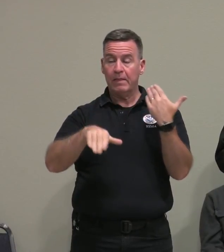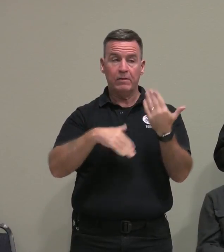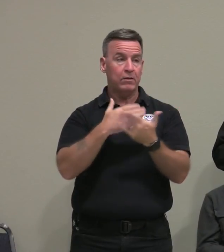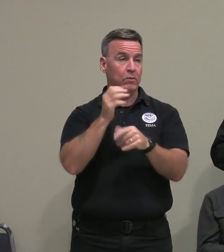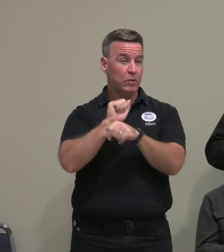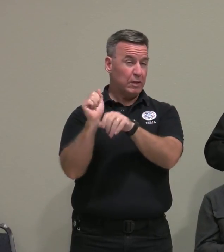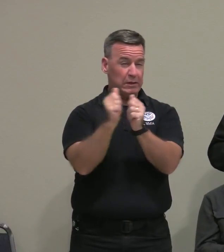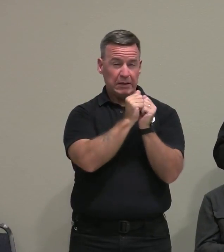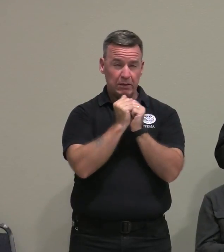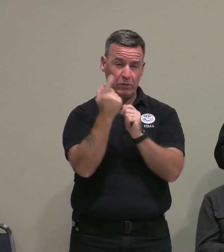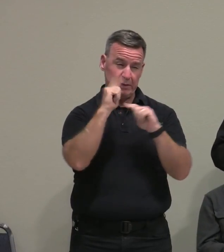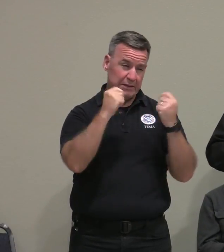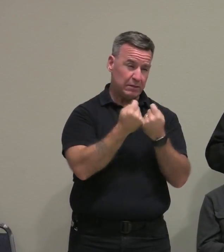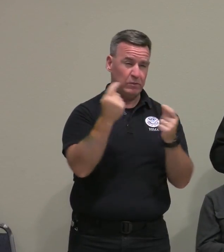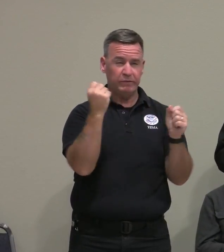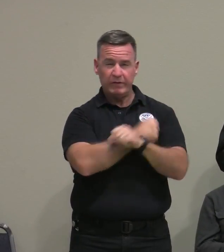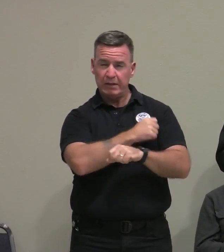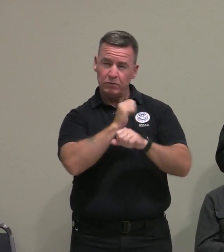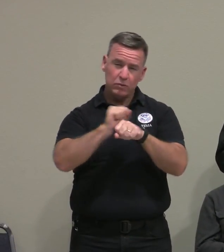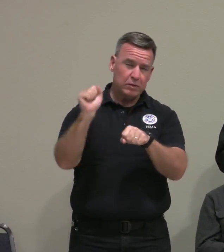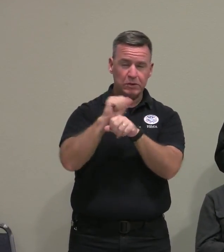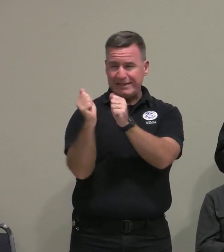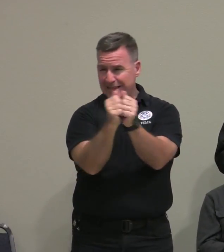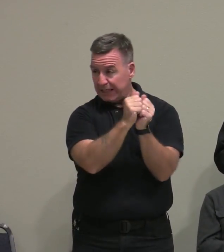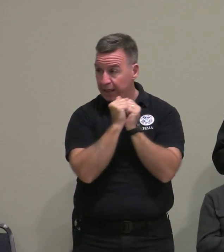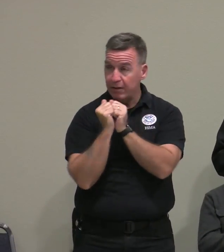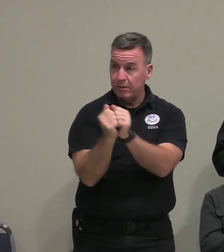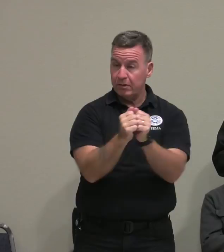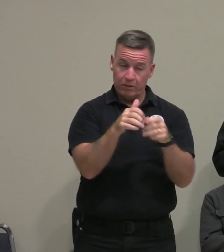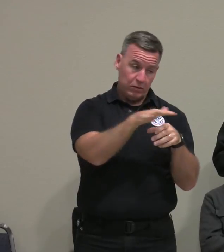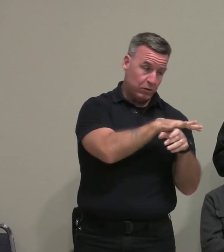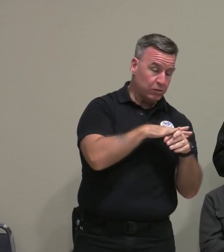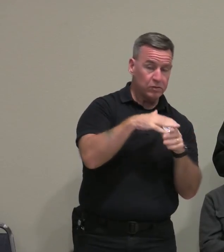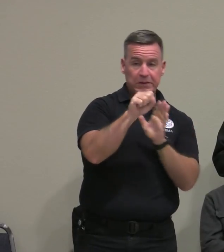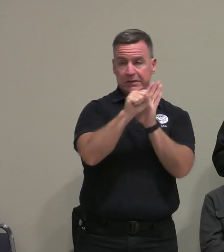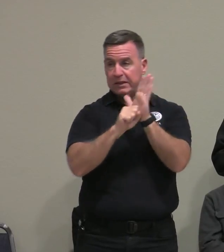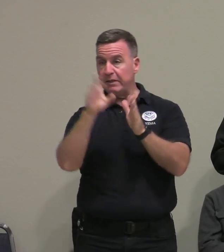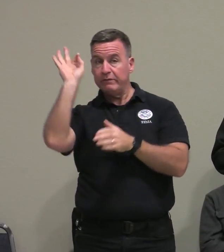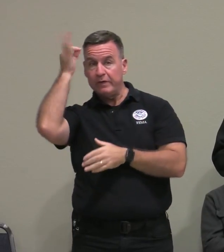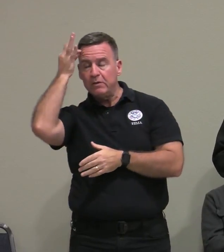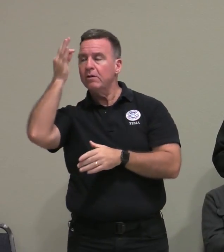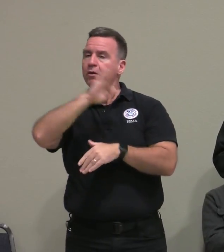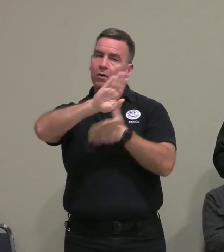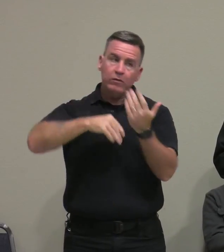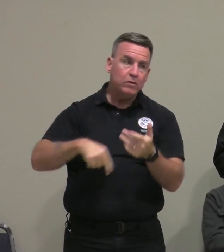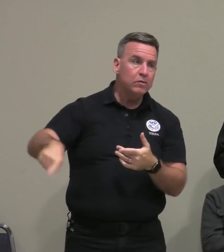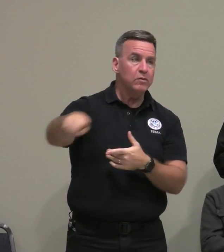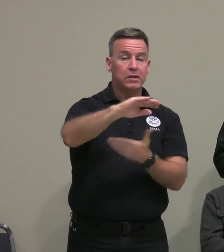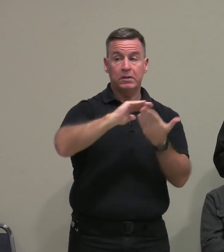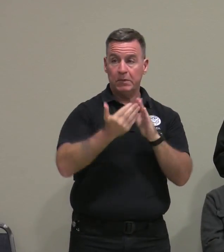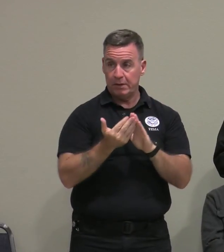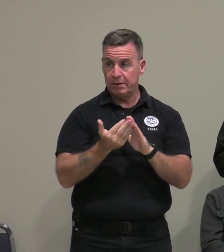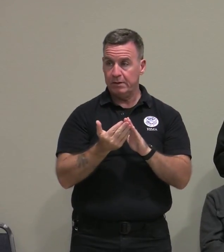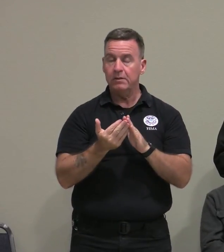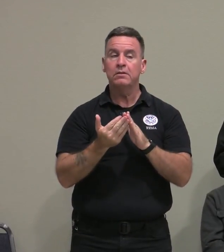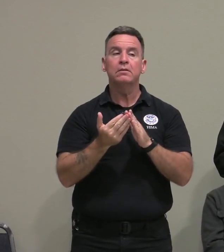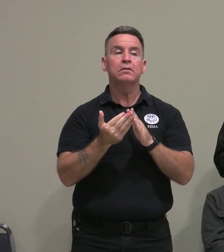together, know, one team, one fight effort, all of us together, local, state, and federal, all of you in the community,